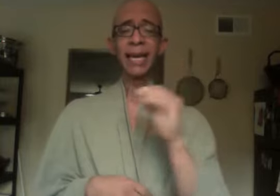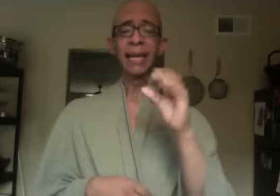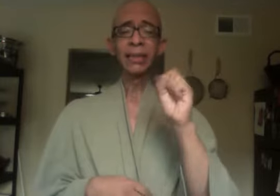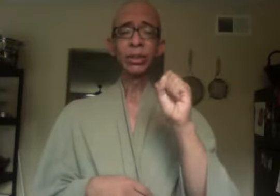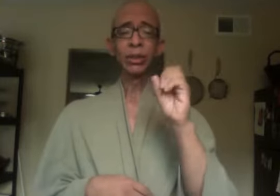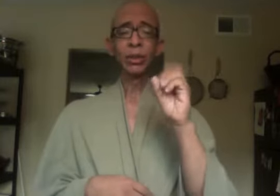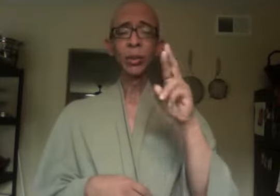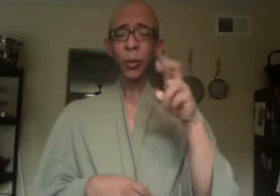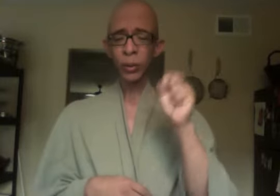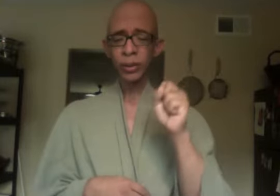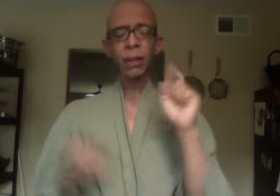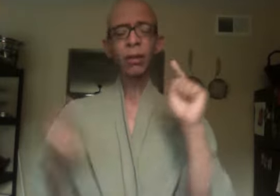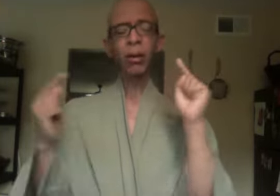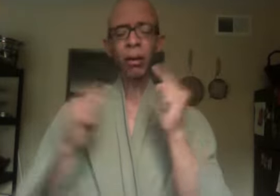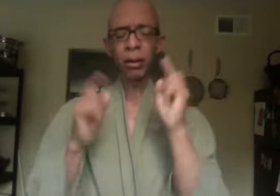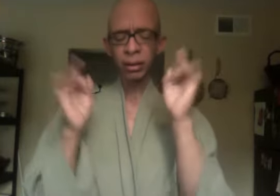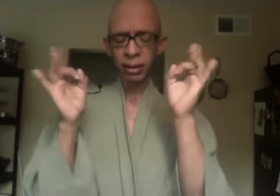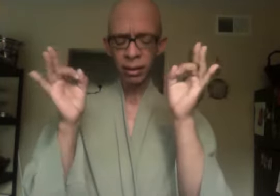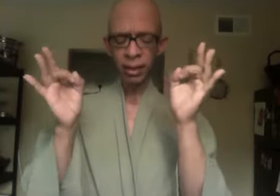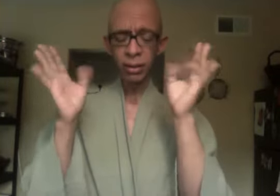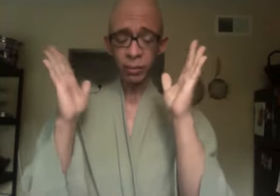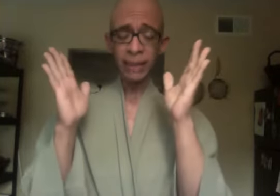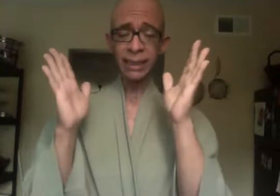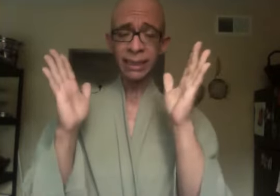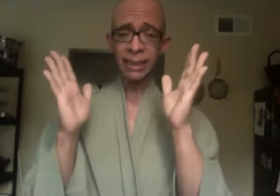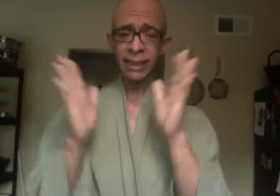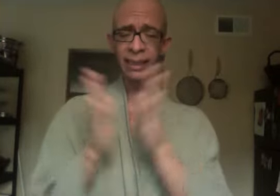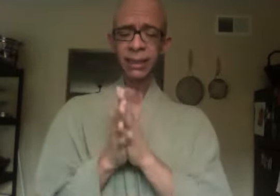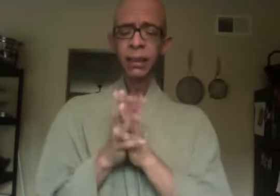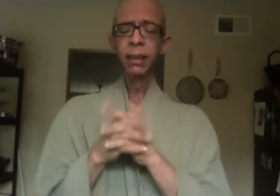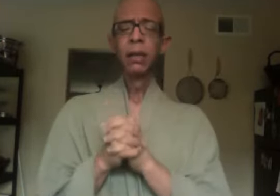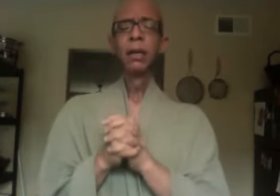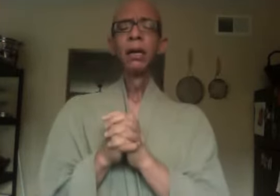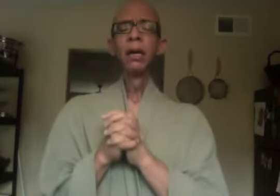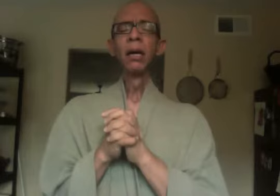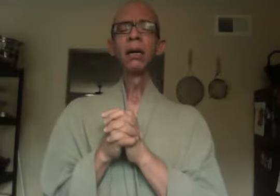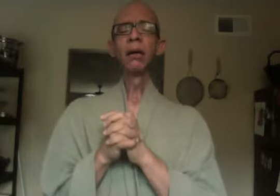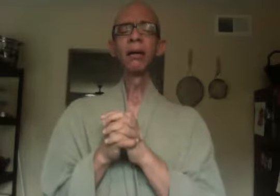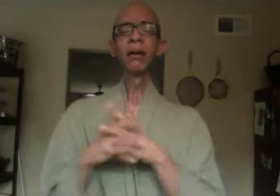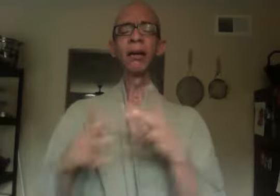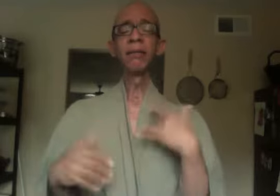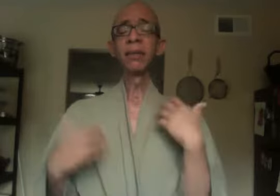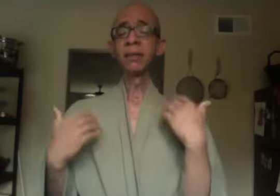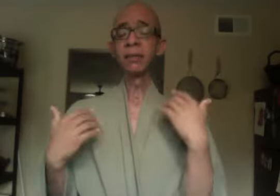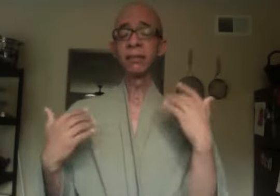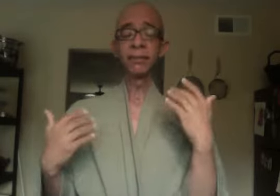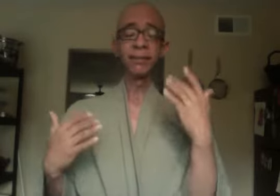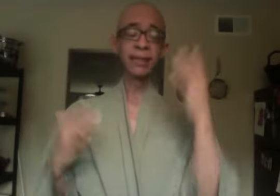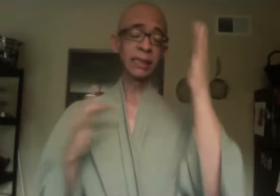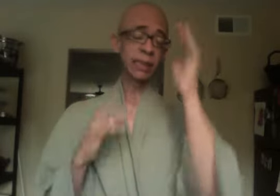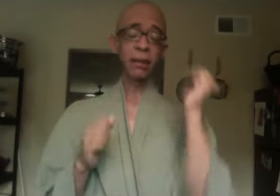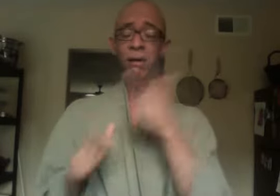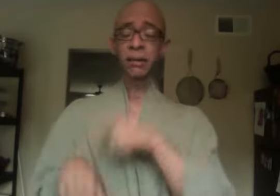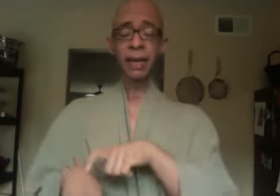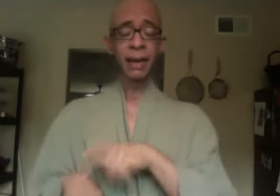and sores that hurt tremendously. I feel sick all the